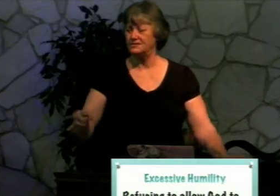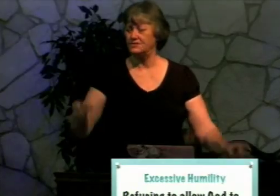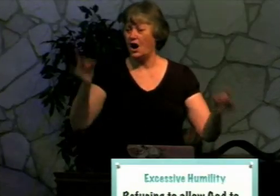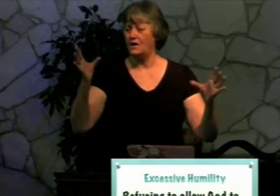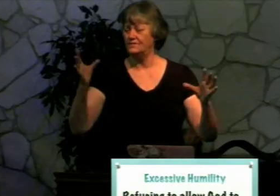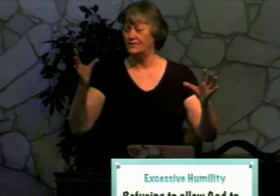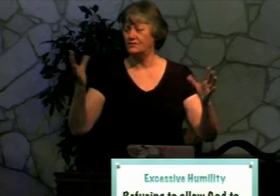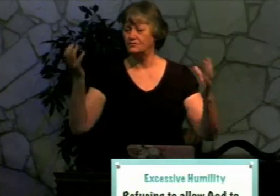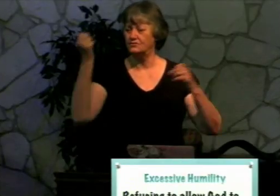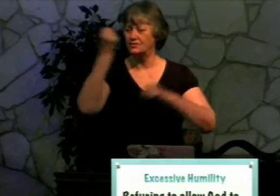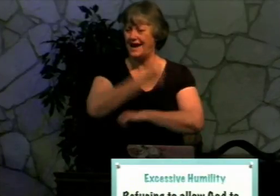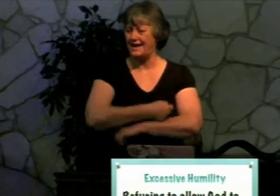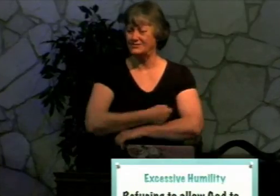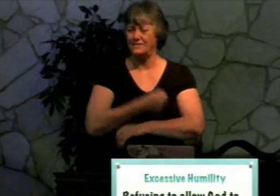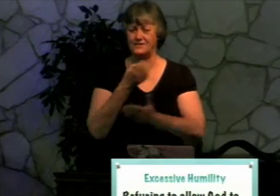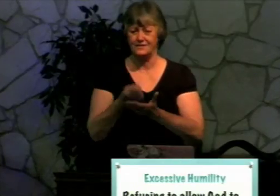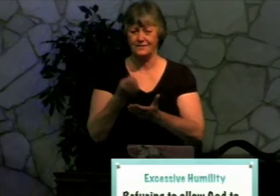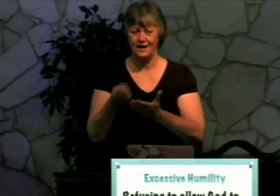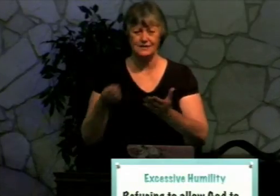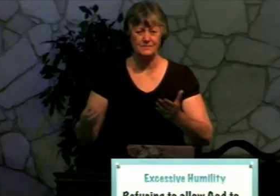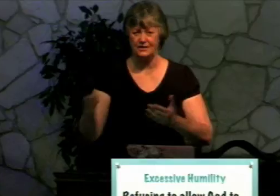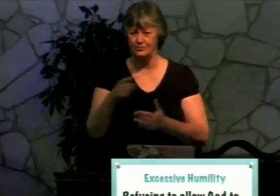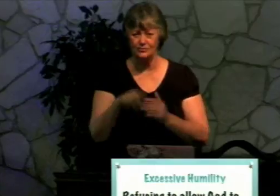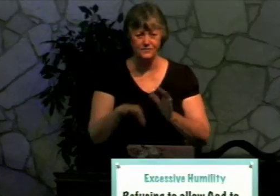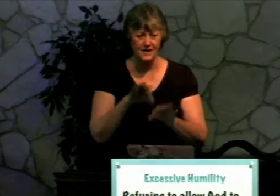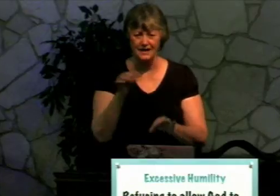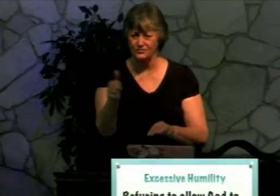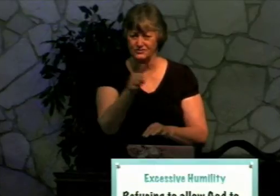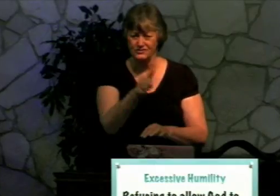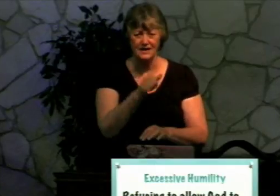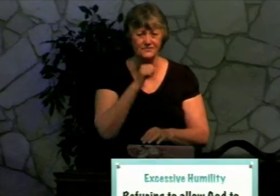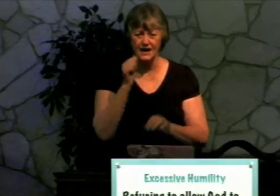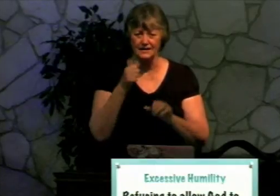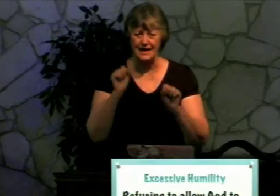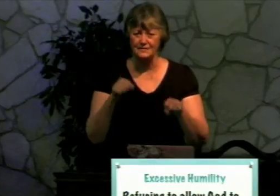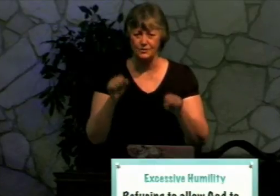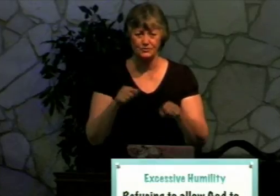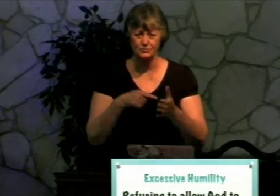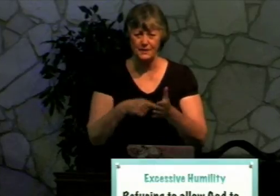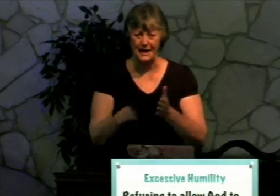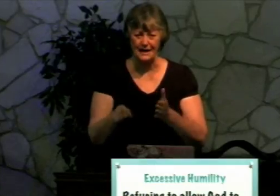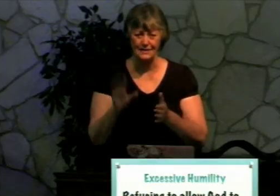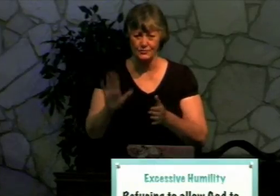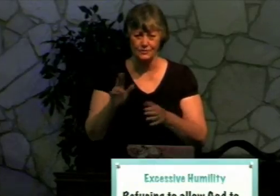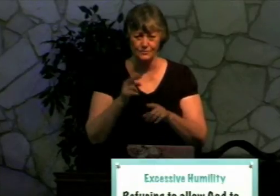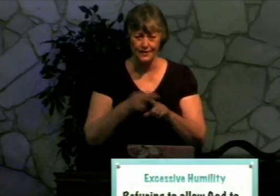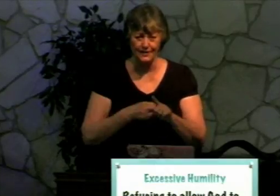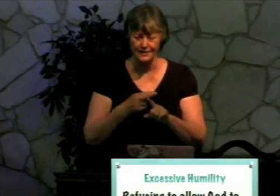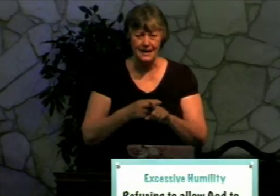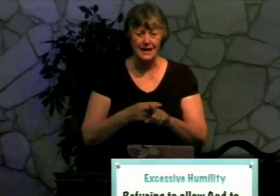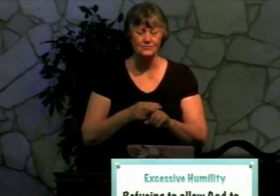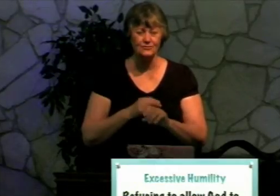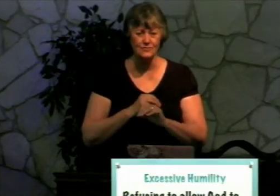was an awful crash of the economy and you found yourself not able to pay your rent and you had